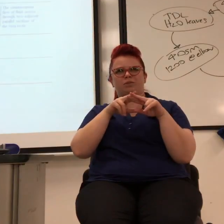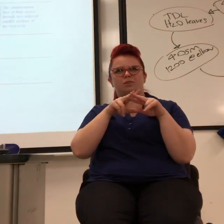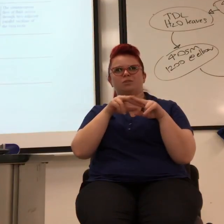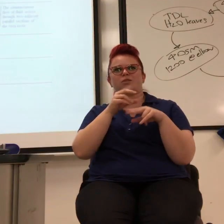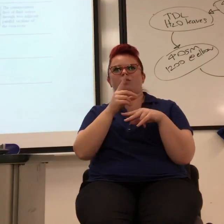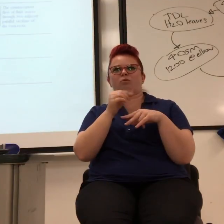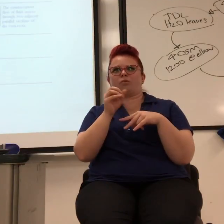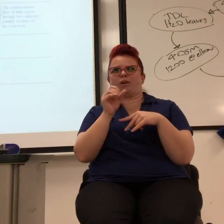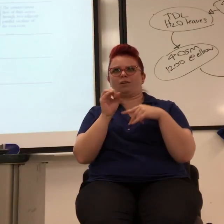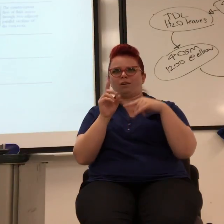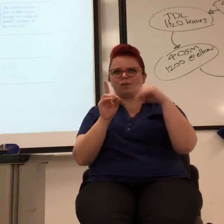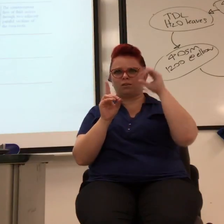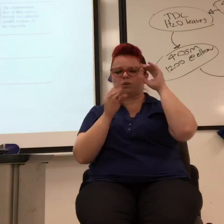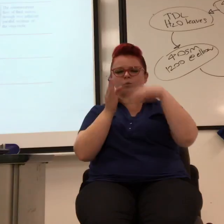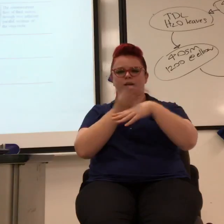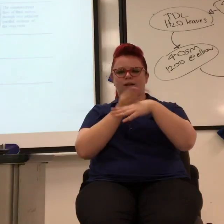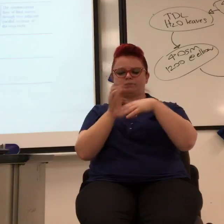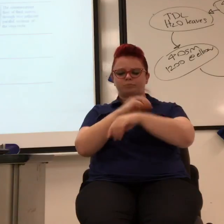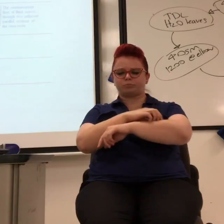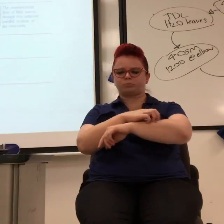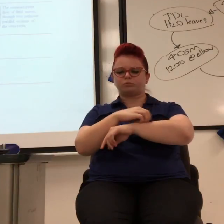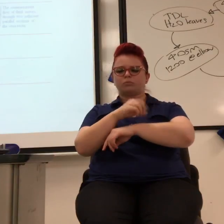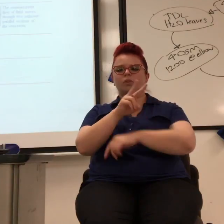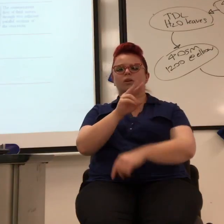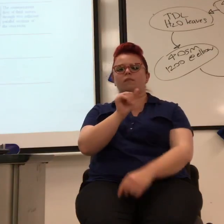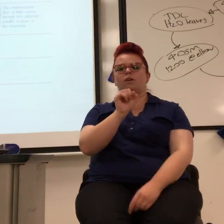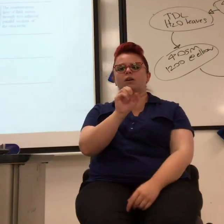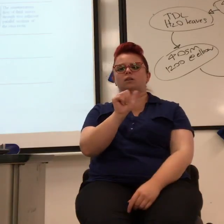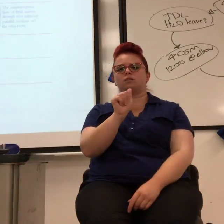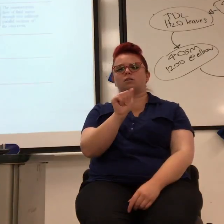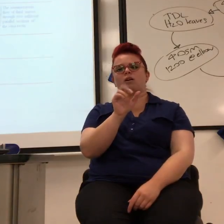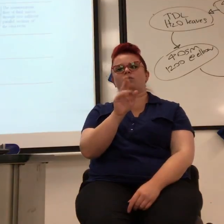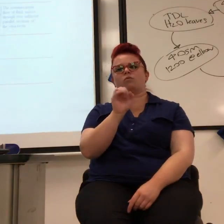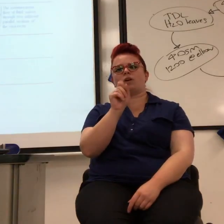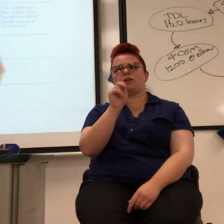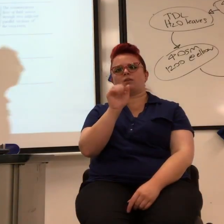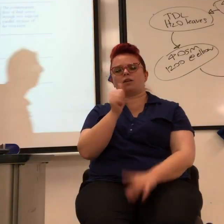countercurrent multiplier? So the vasorecta act as a countercurrent exchanger.